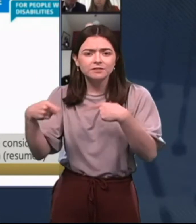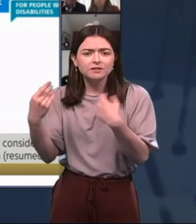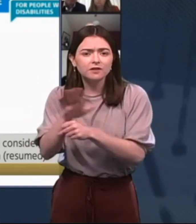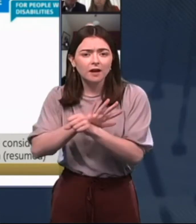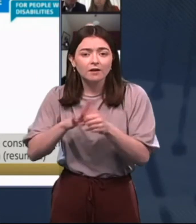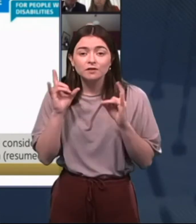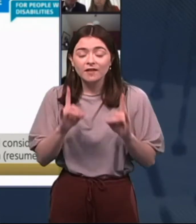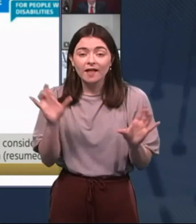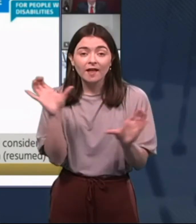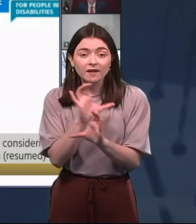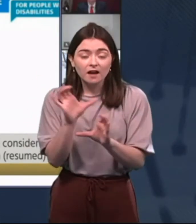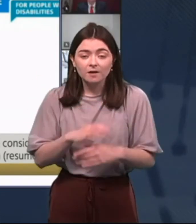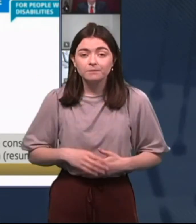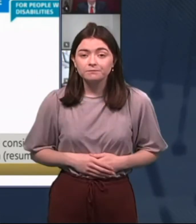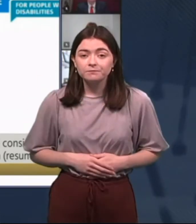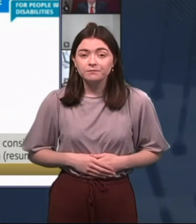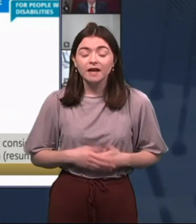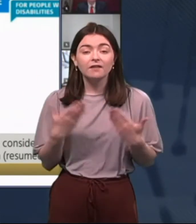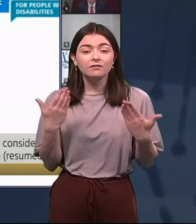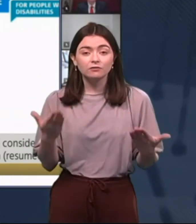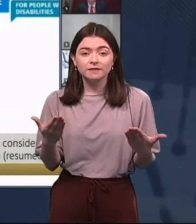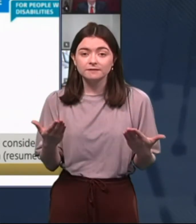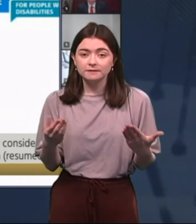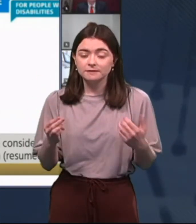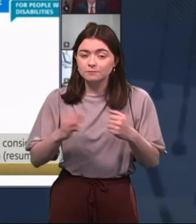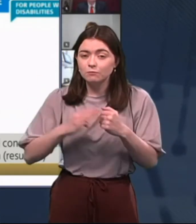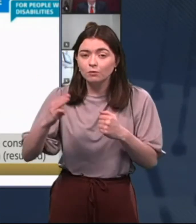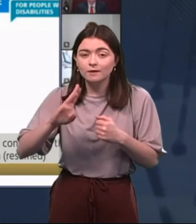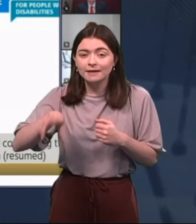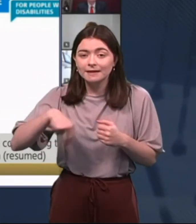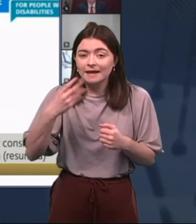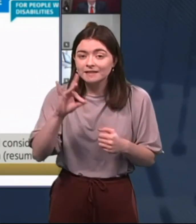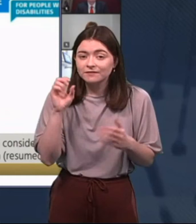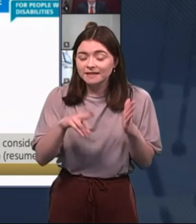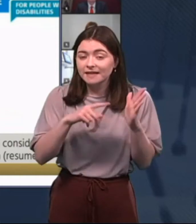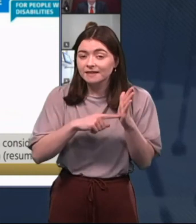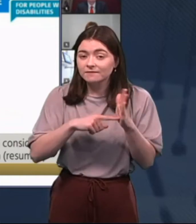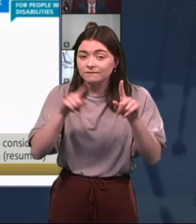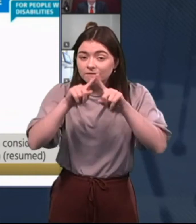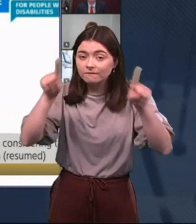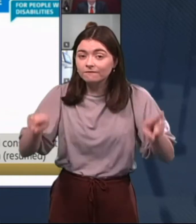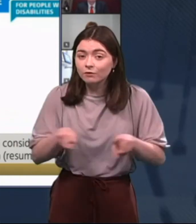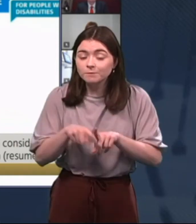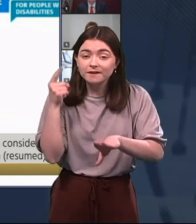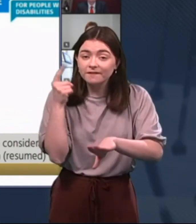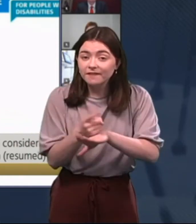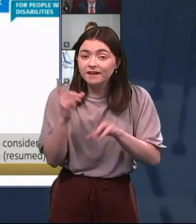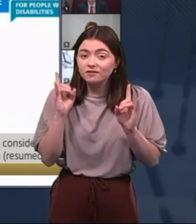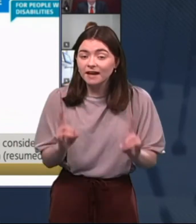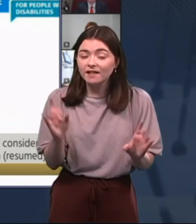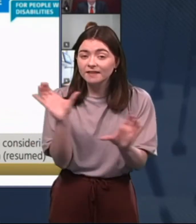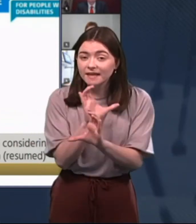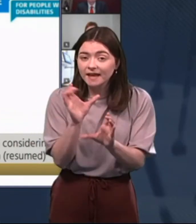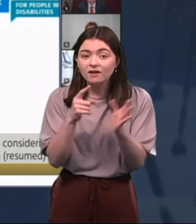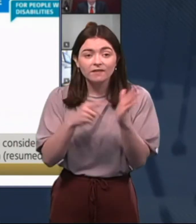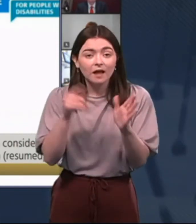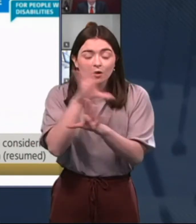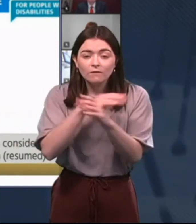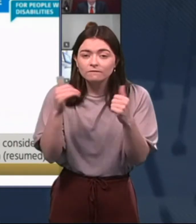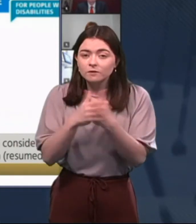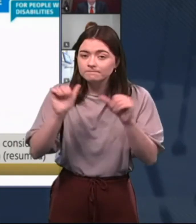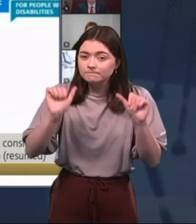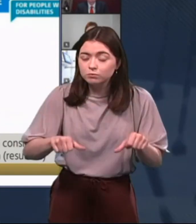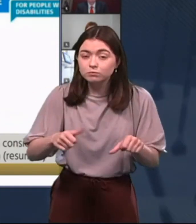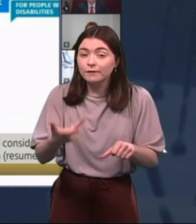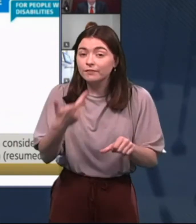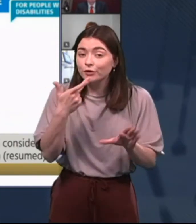healthcare services. There is a prevalence of next of kin forms that exist within our healthcare services that seek the consent of